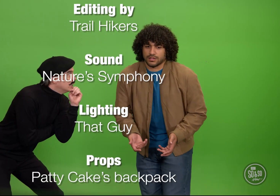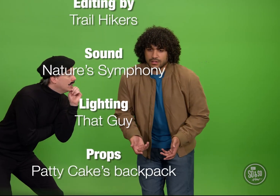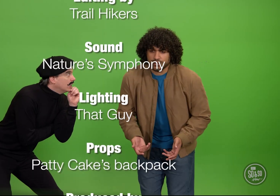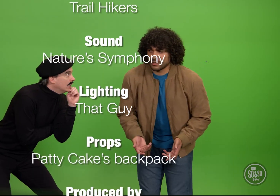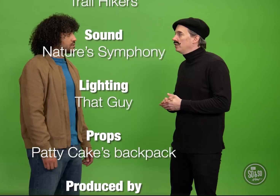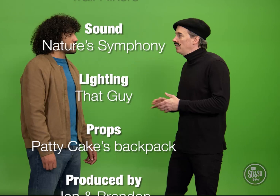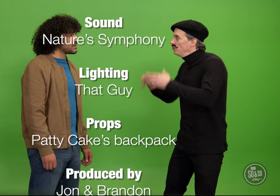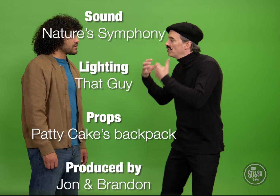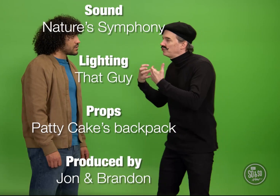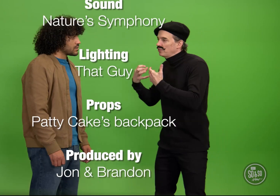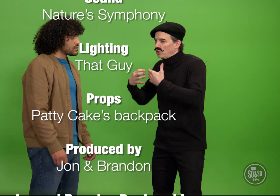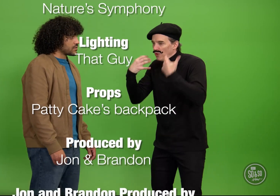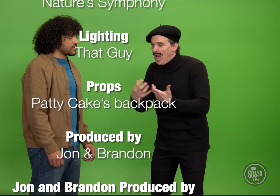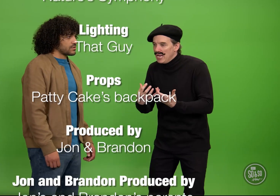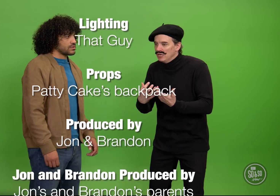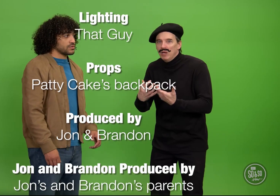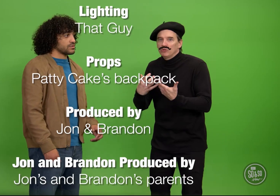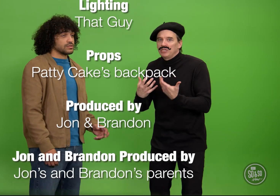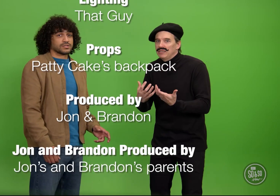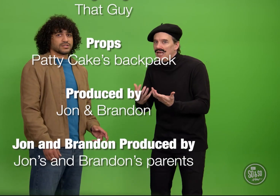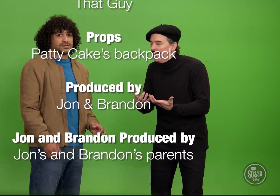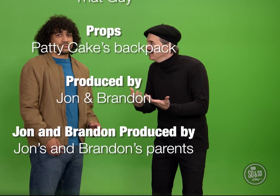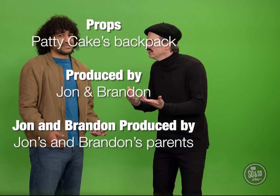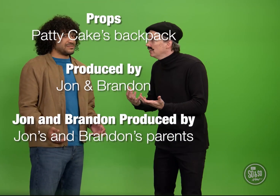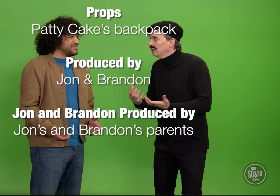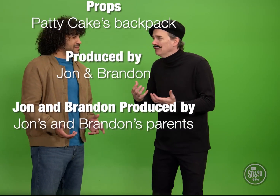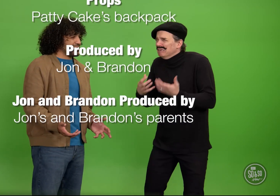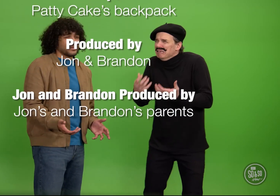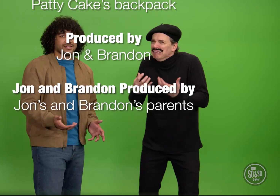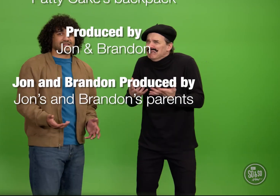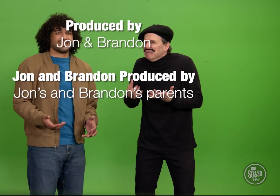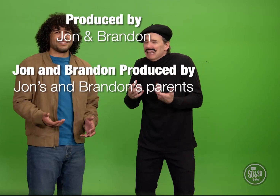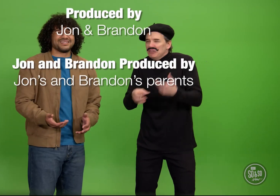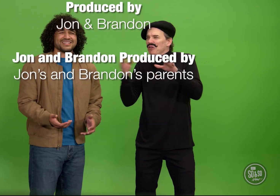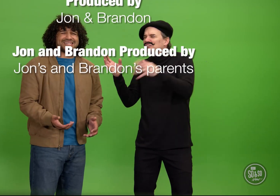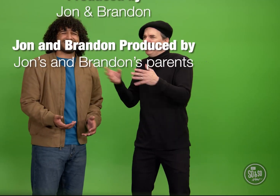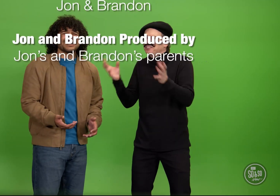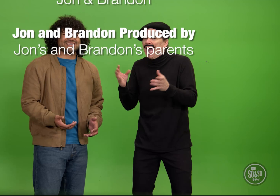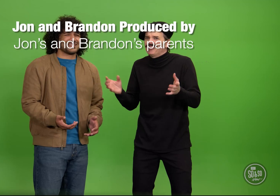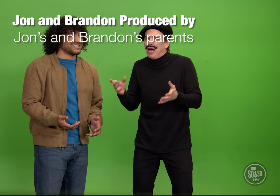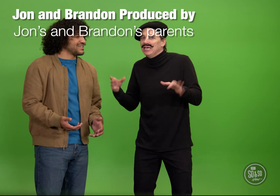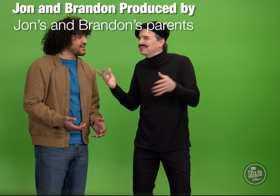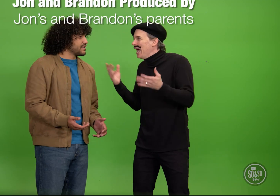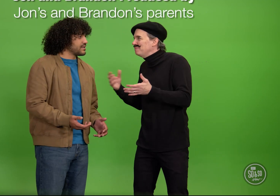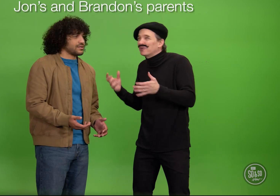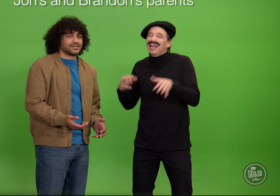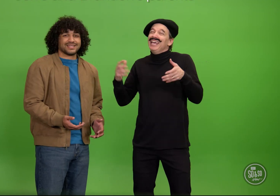go can you just cry while you say the line if no it's not a sad cry it's a happy